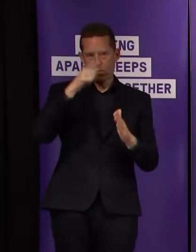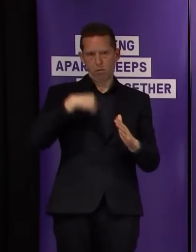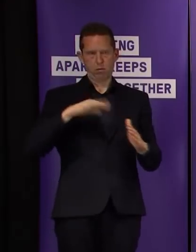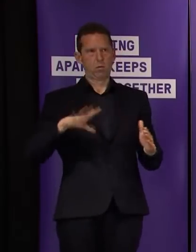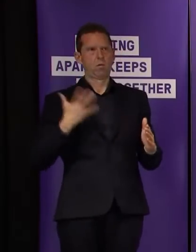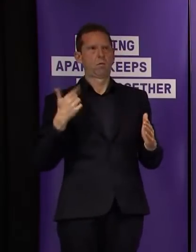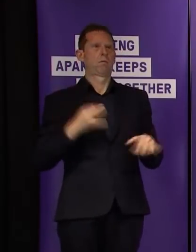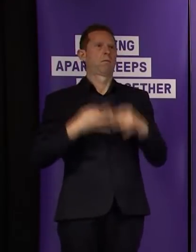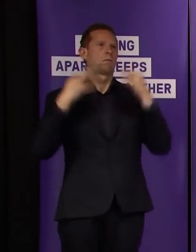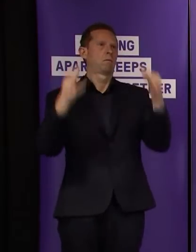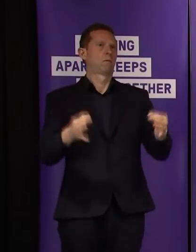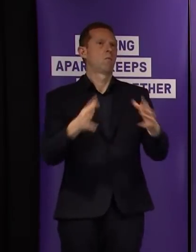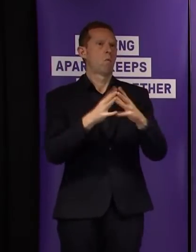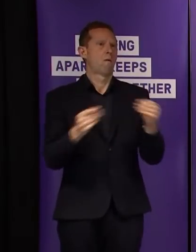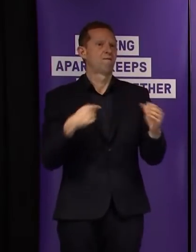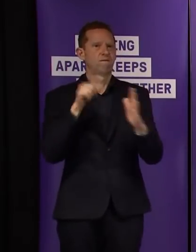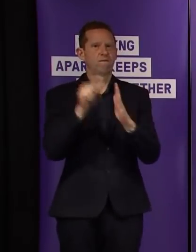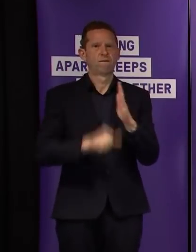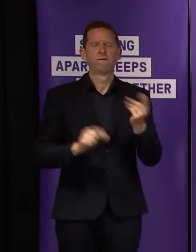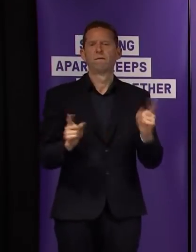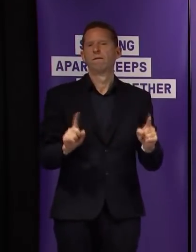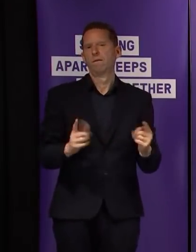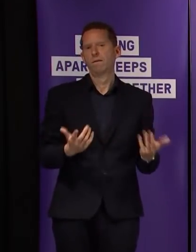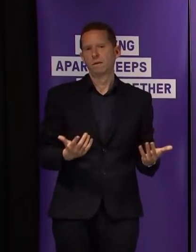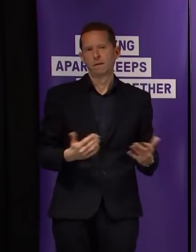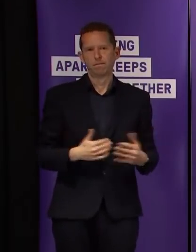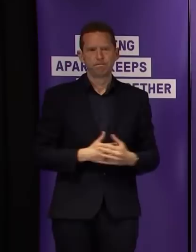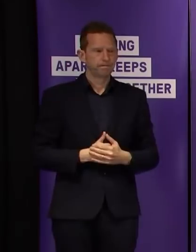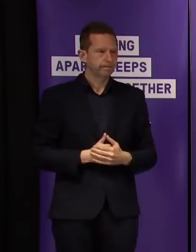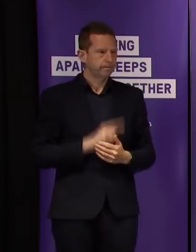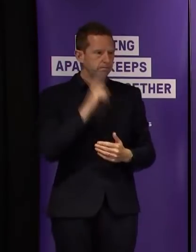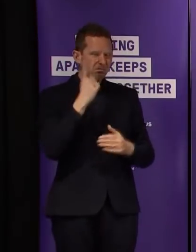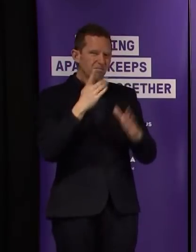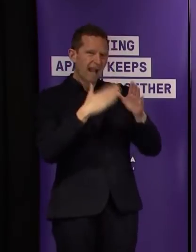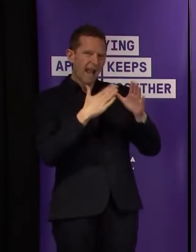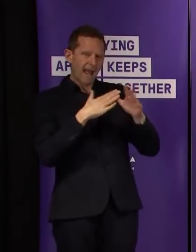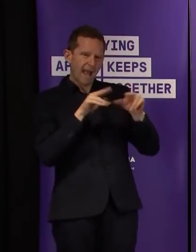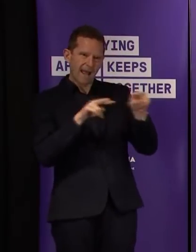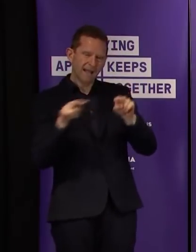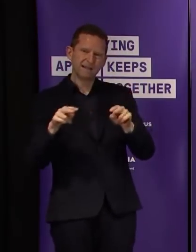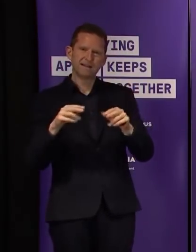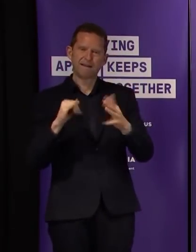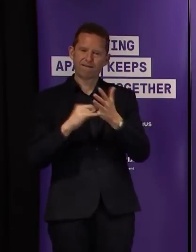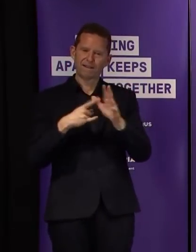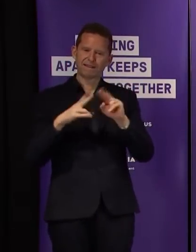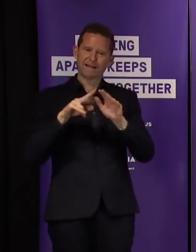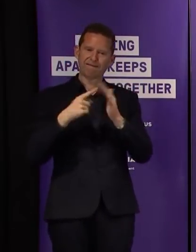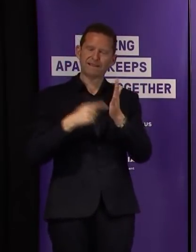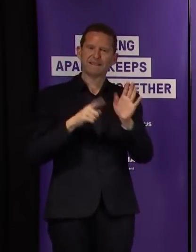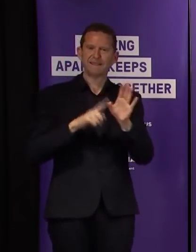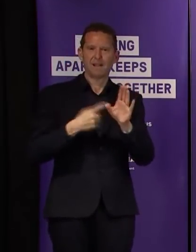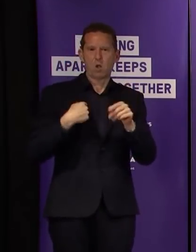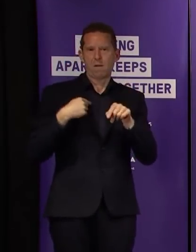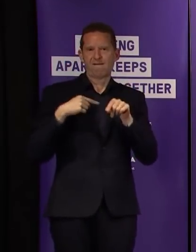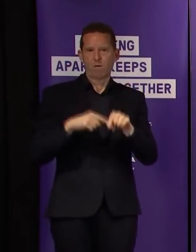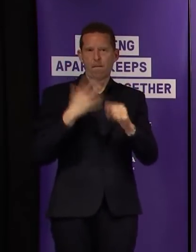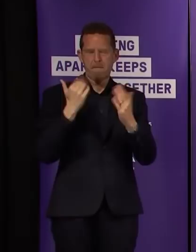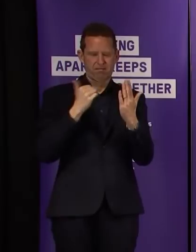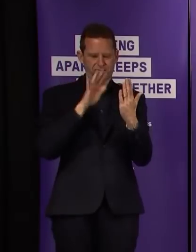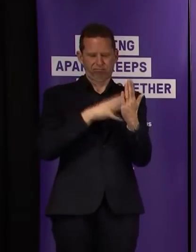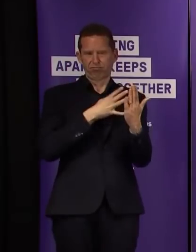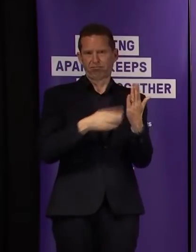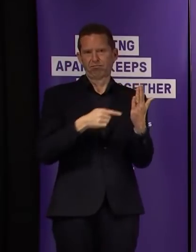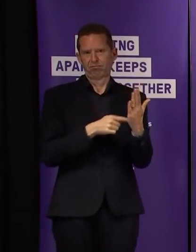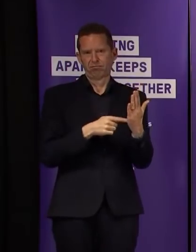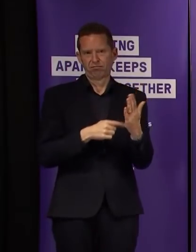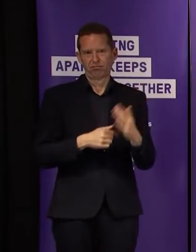that. No one likes having to disrupt that program. But for safety's sake, there's been no other choice. So it makes sense. I think we come back